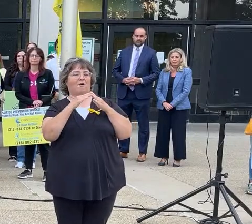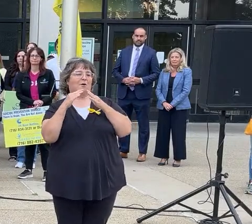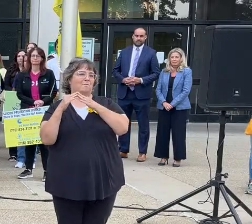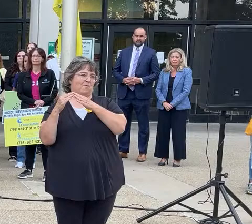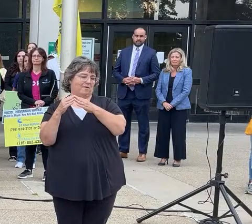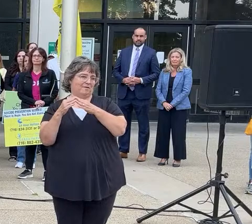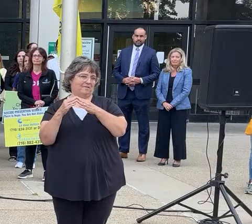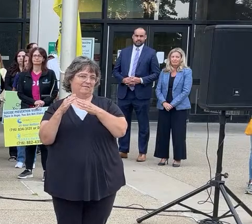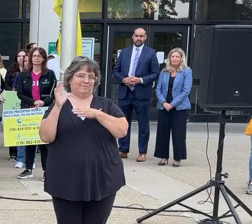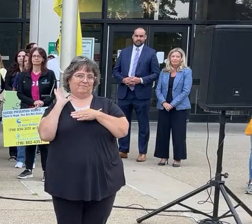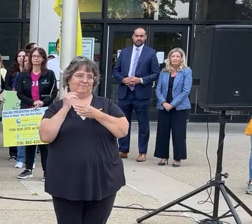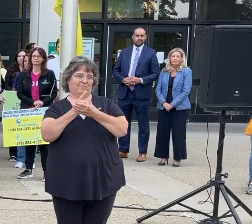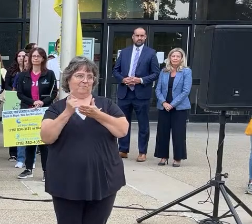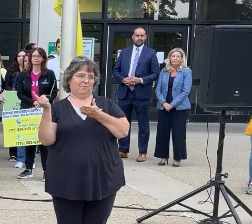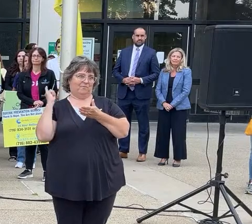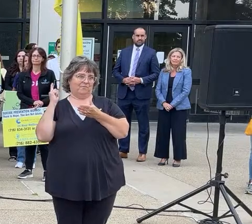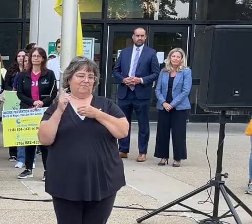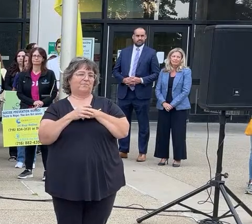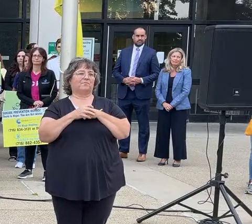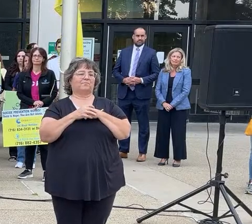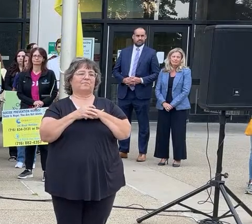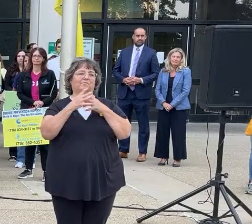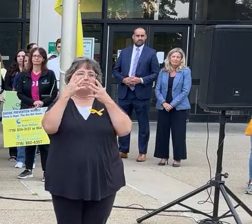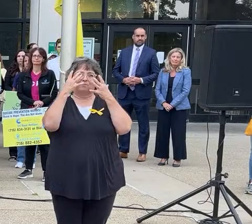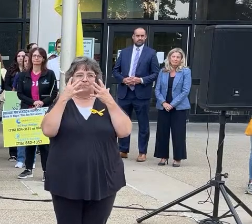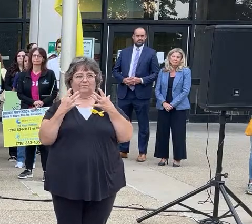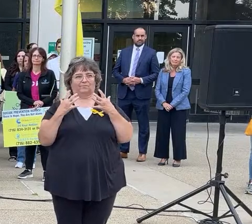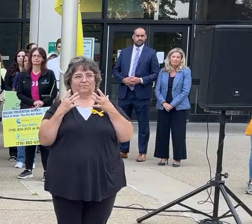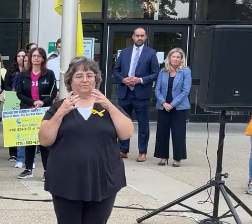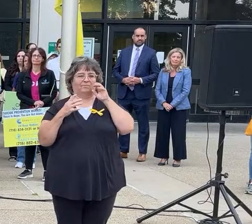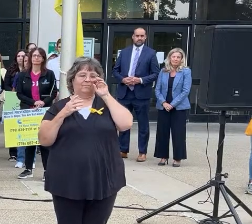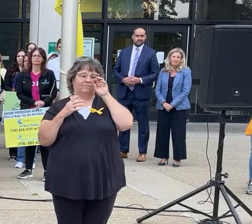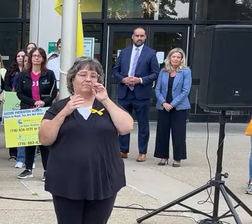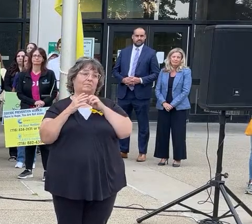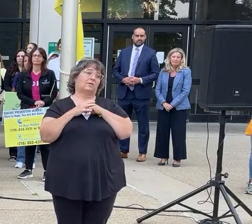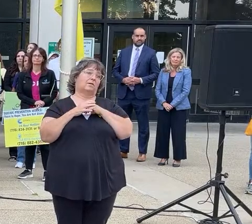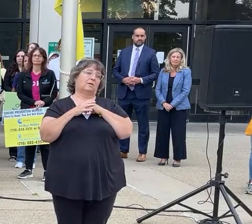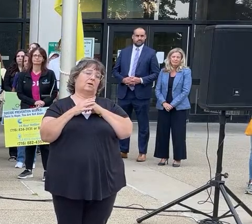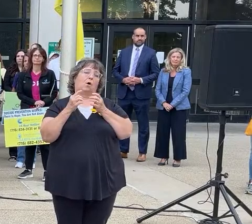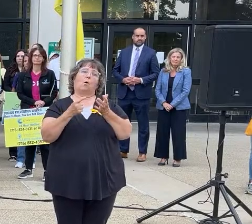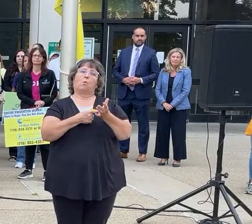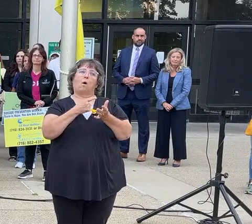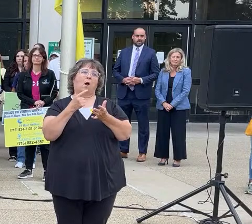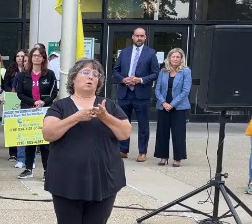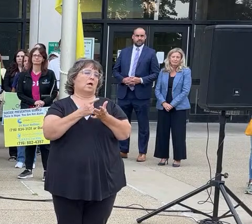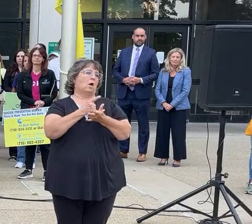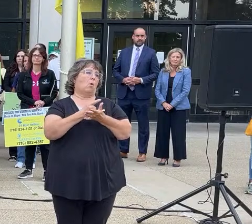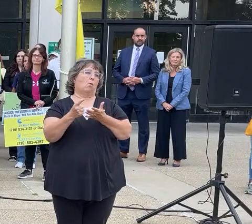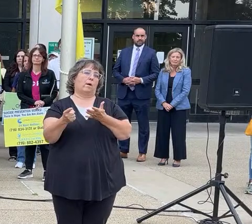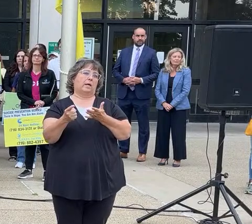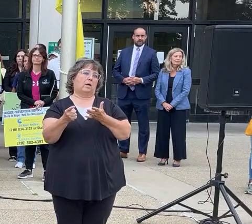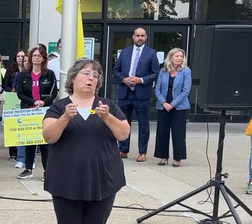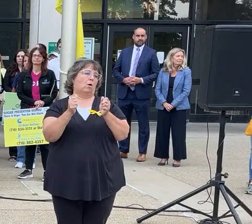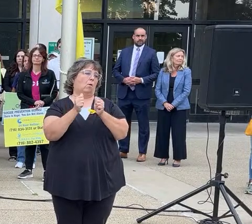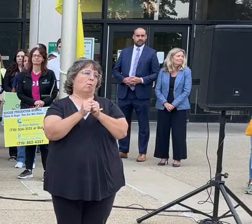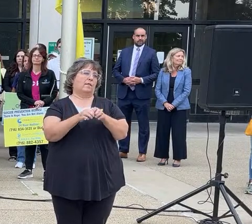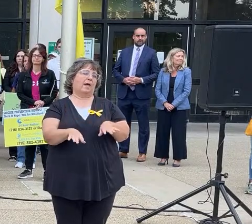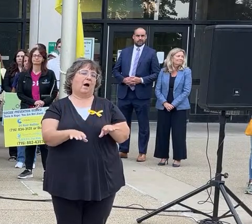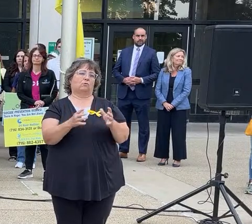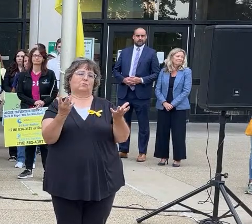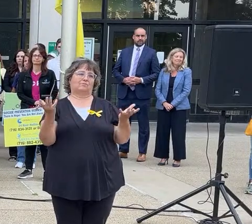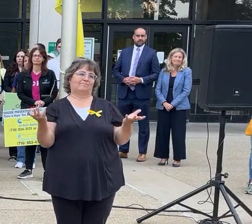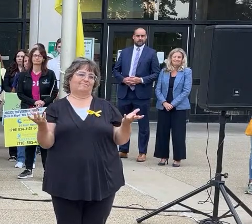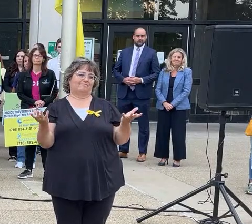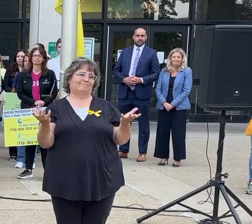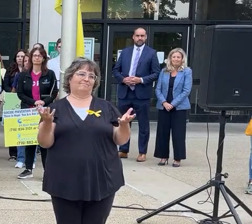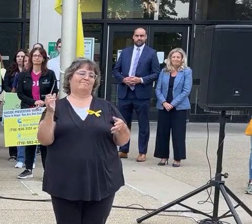community in the prior week. And unfortunately, there is rarely a week where we at least don't have one. And that is